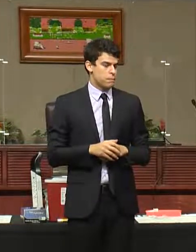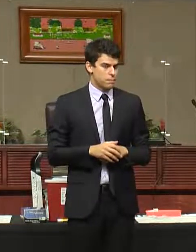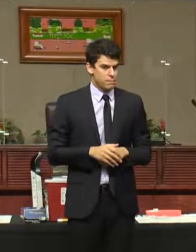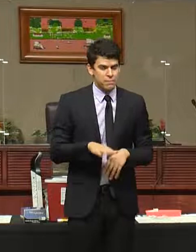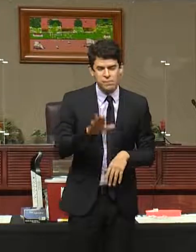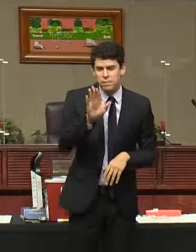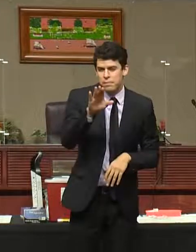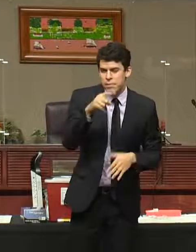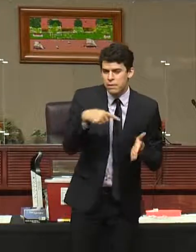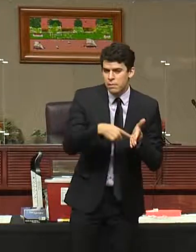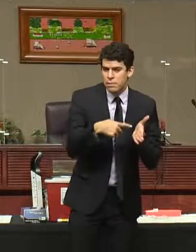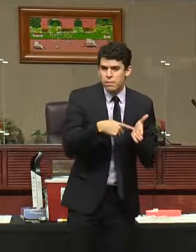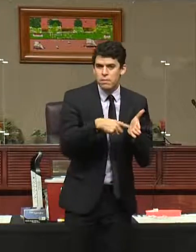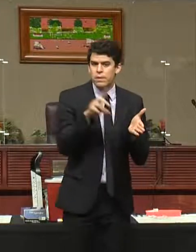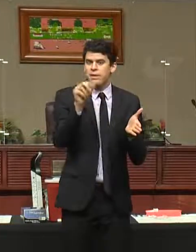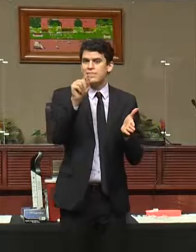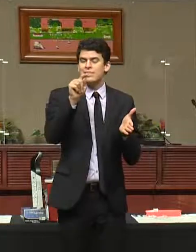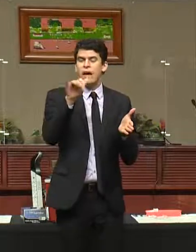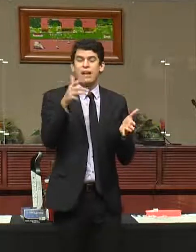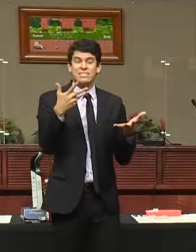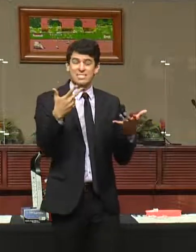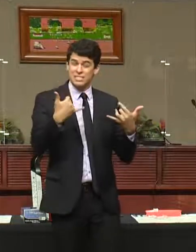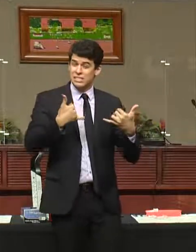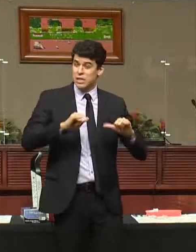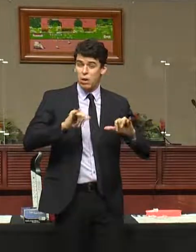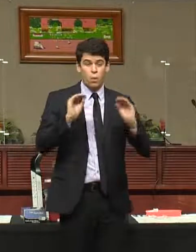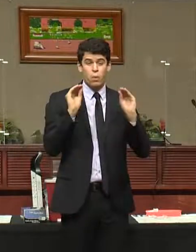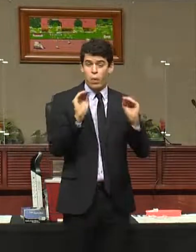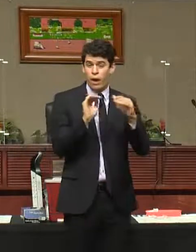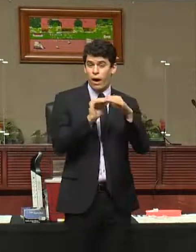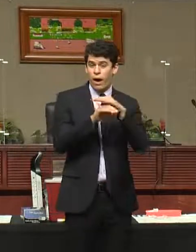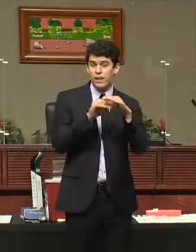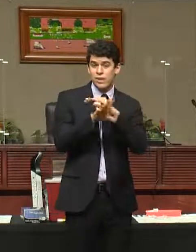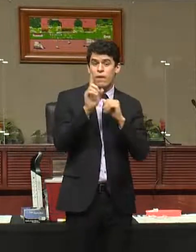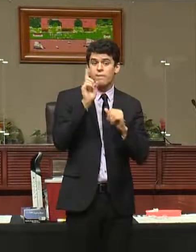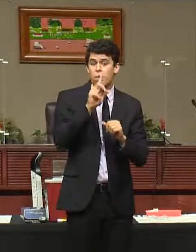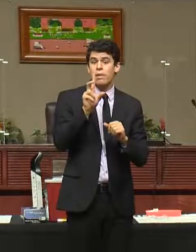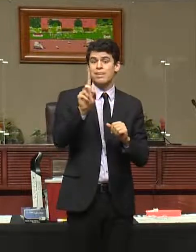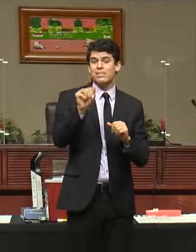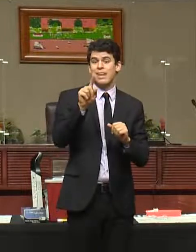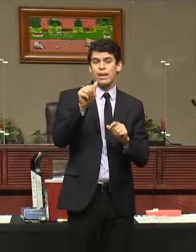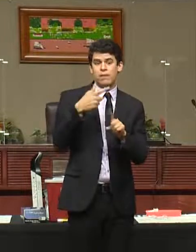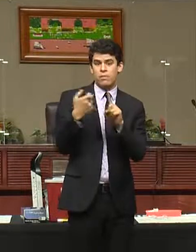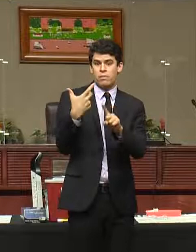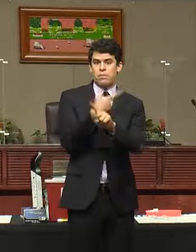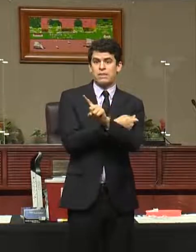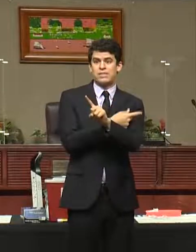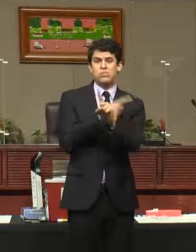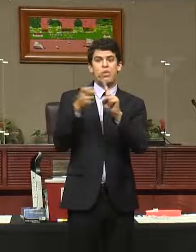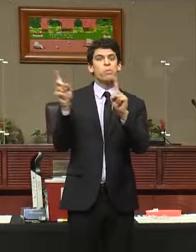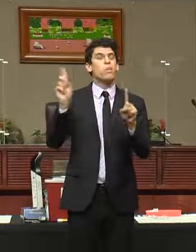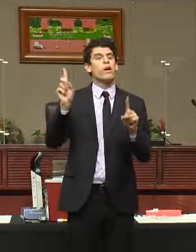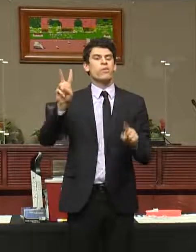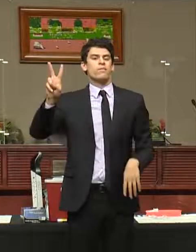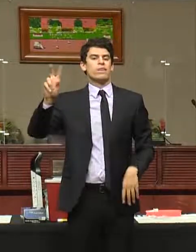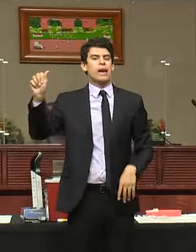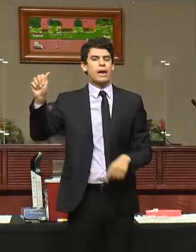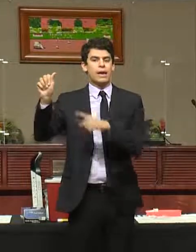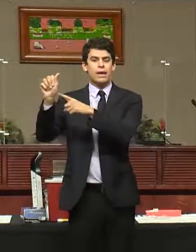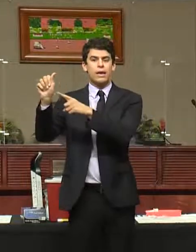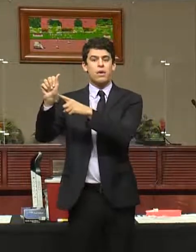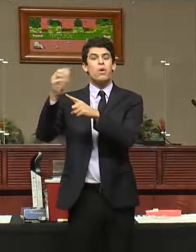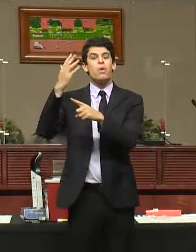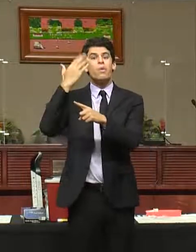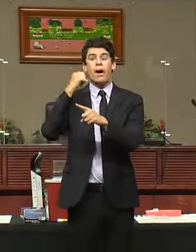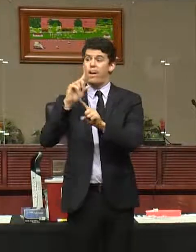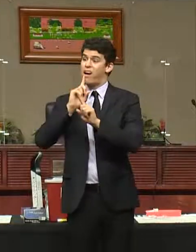have access to the vaccine data that was done or continue to be done by the VA, because they report directly to the